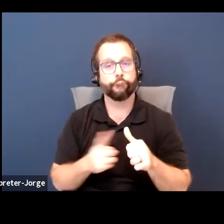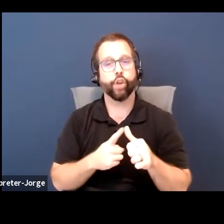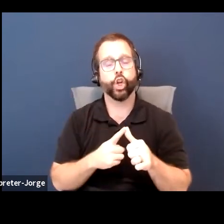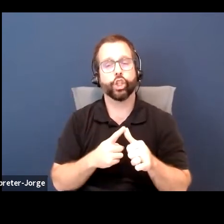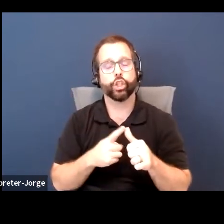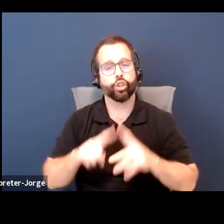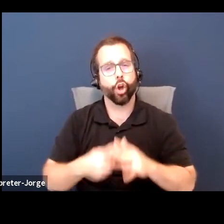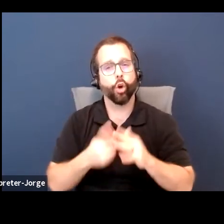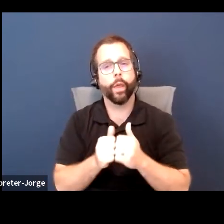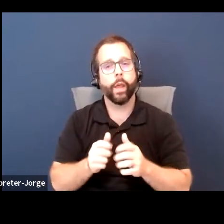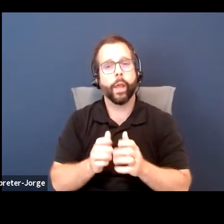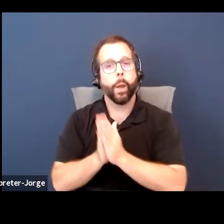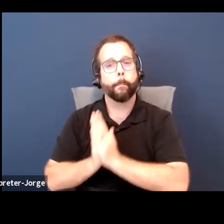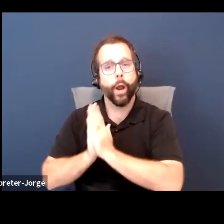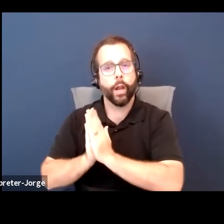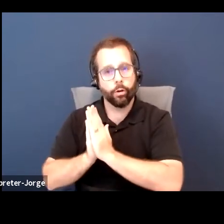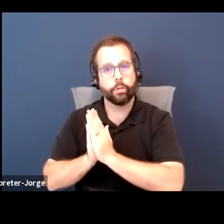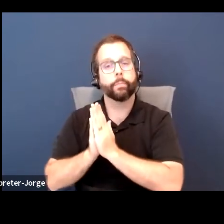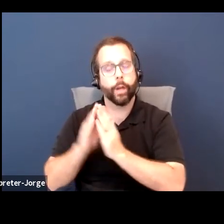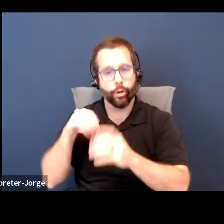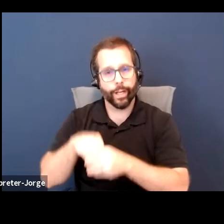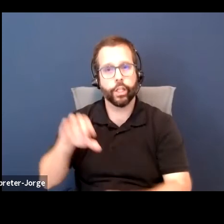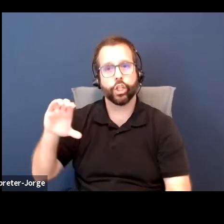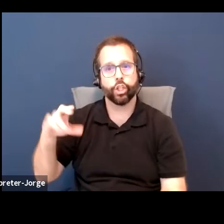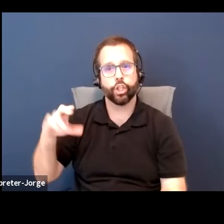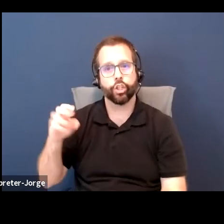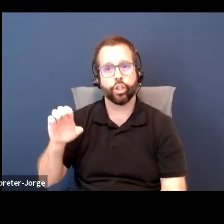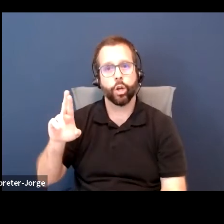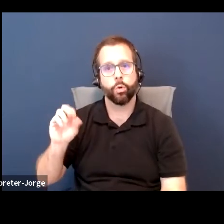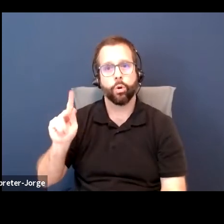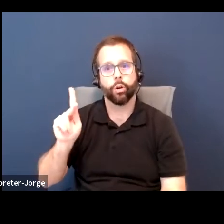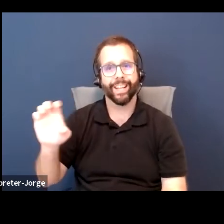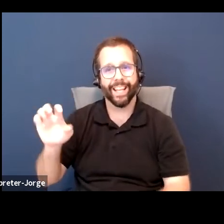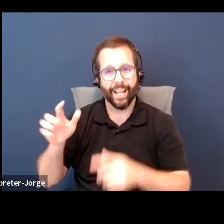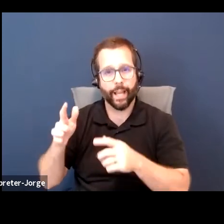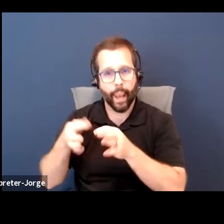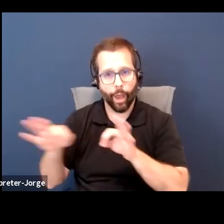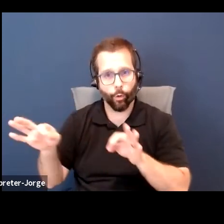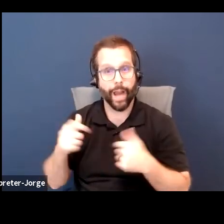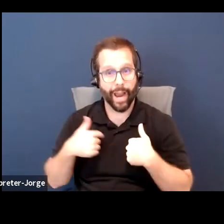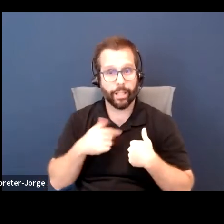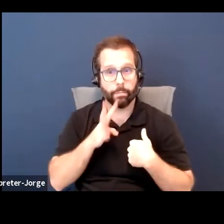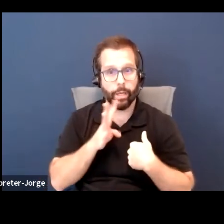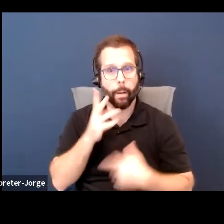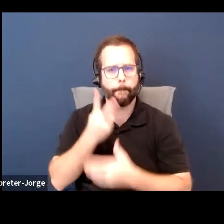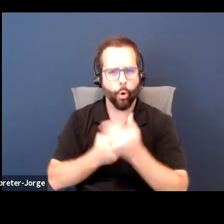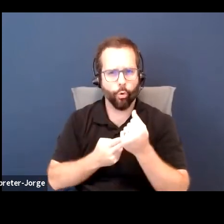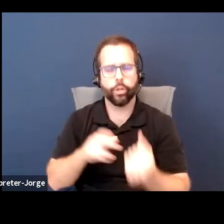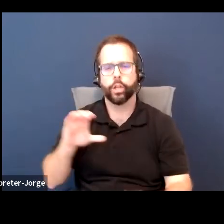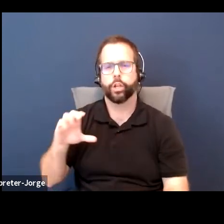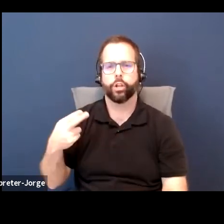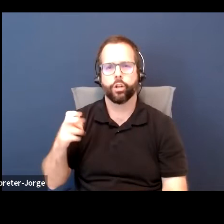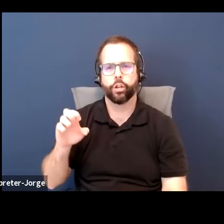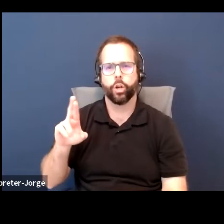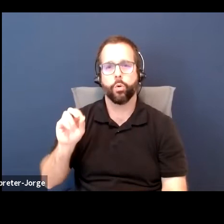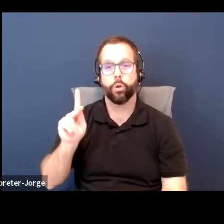do a prayer. It's going to be in Cherokee. I speak both the Cherokee and my Lakota Sioux language.